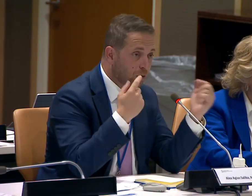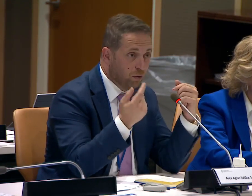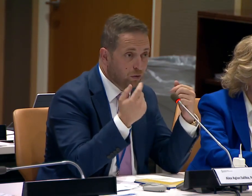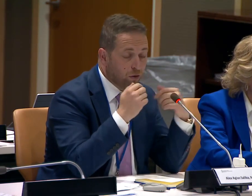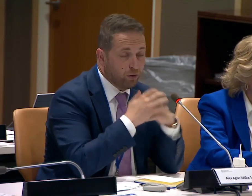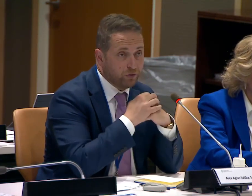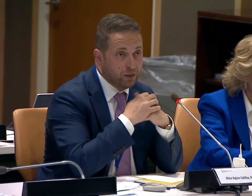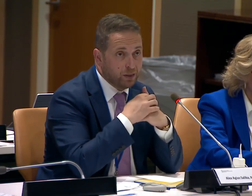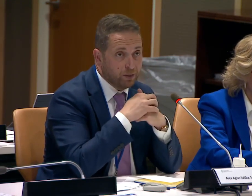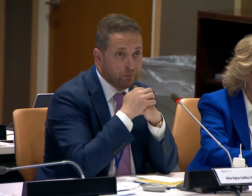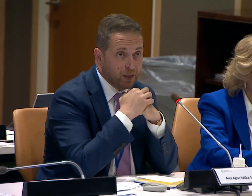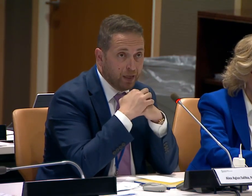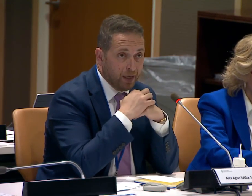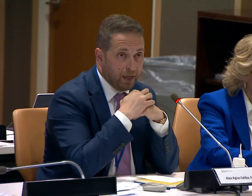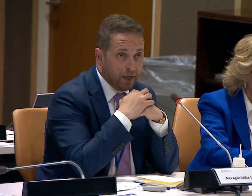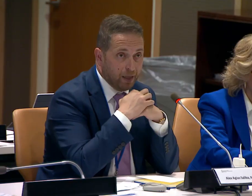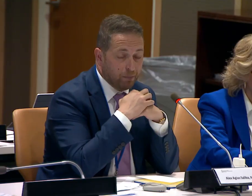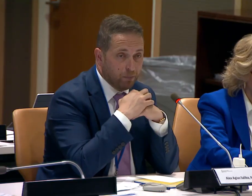co-chair of the